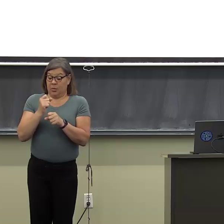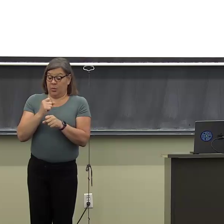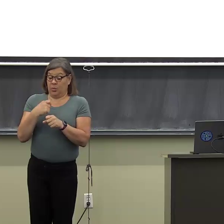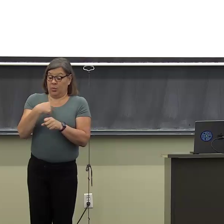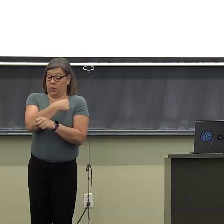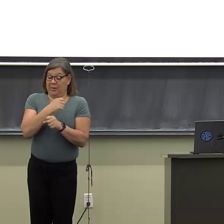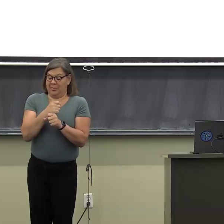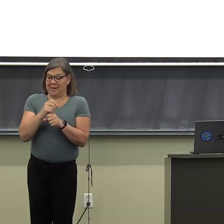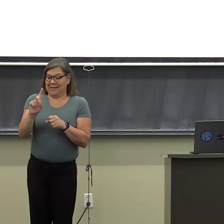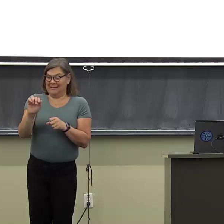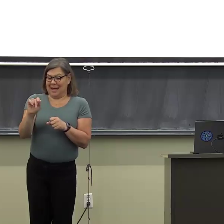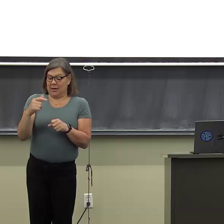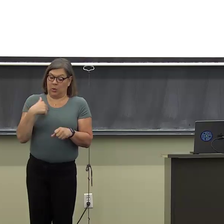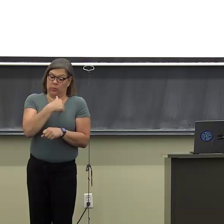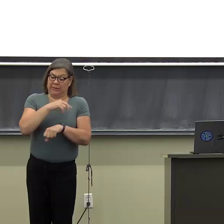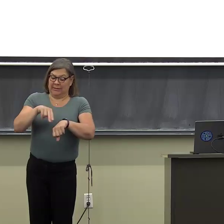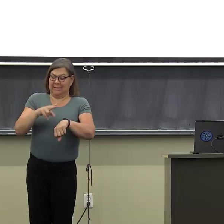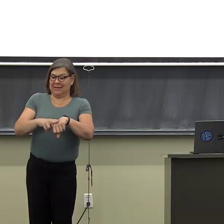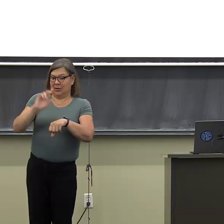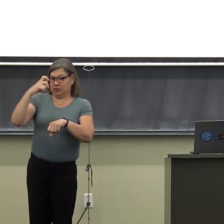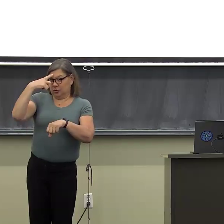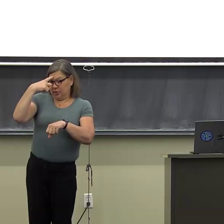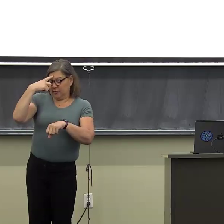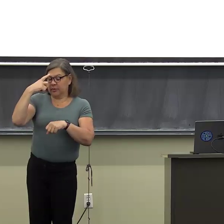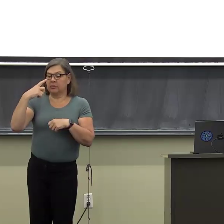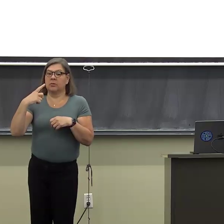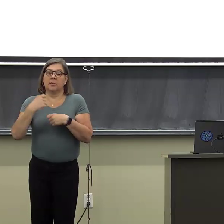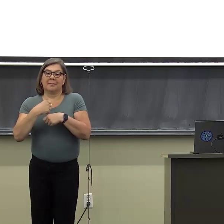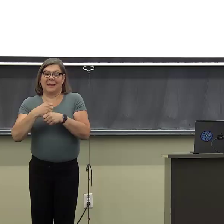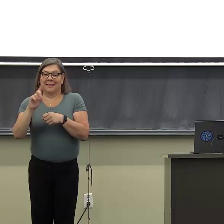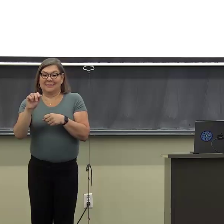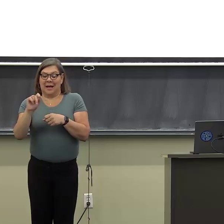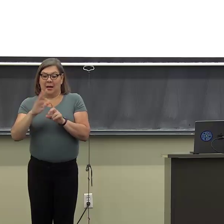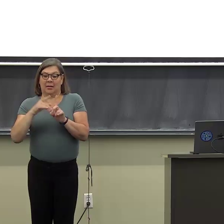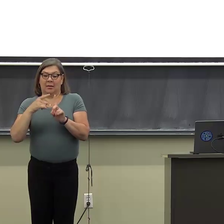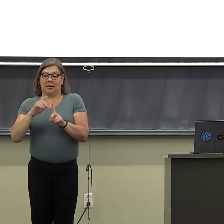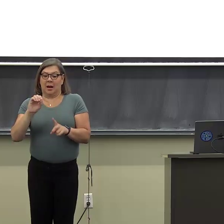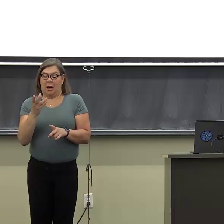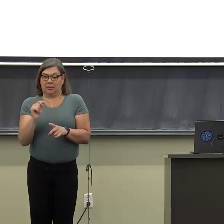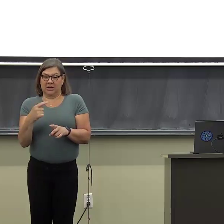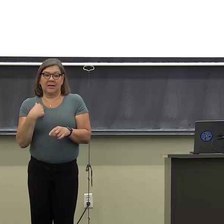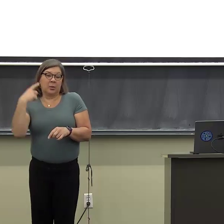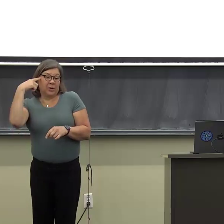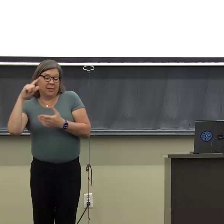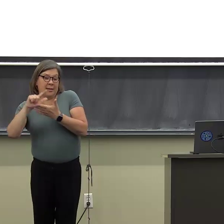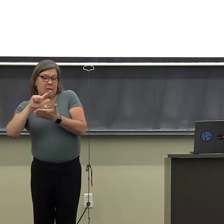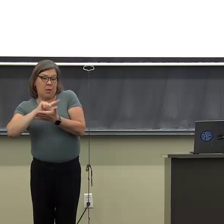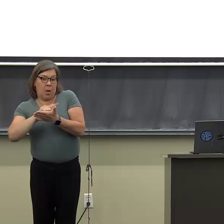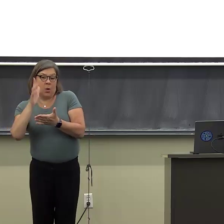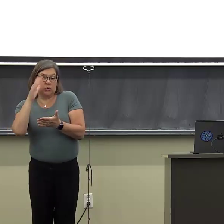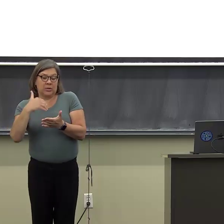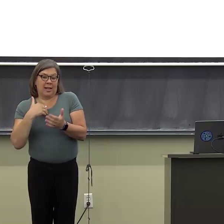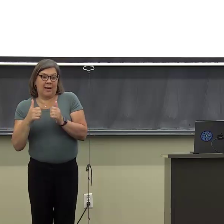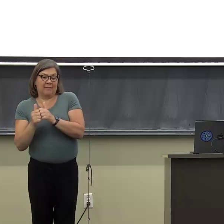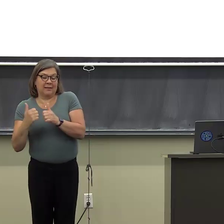being national governments globally, made data an object, which we thought we're going to have laws around in Canada,